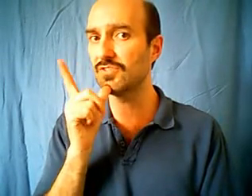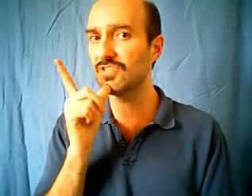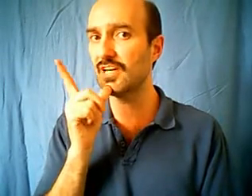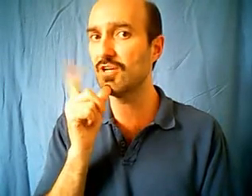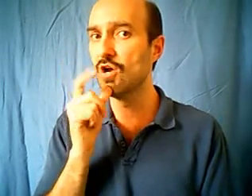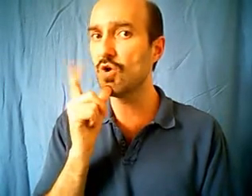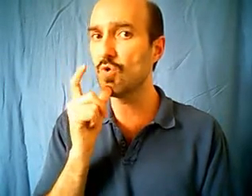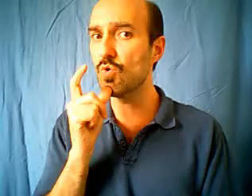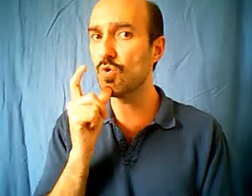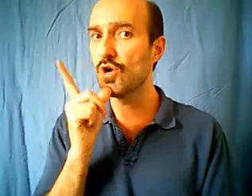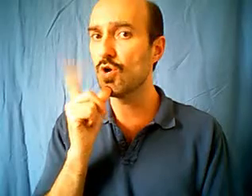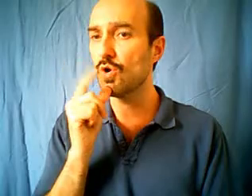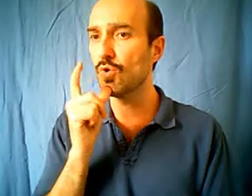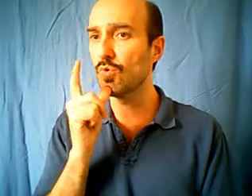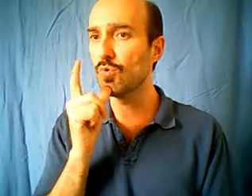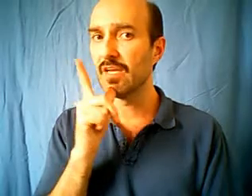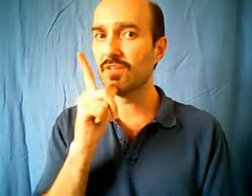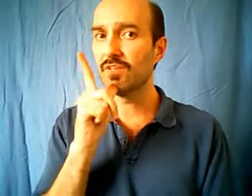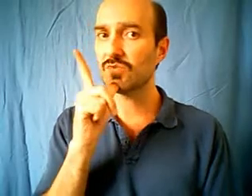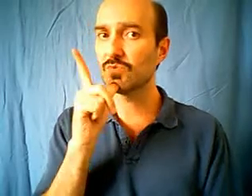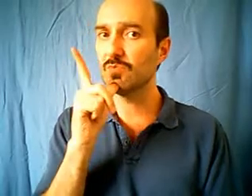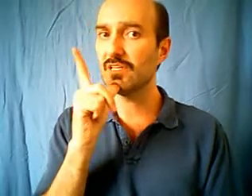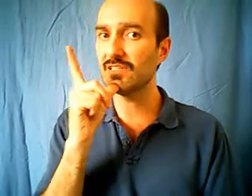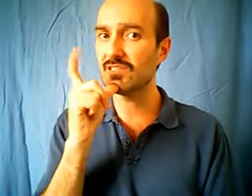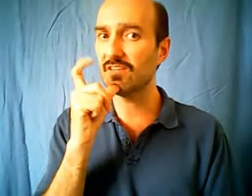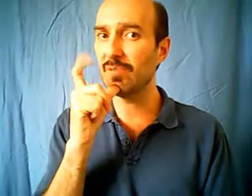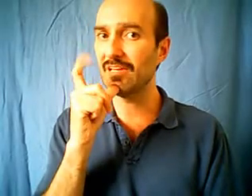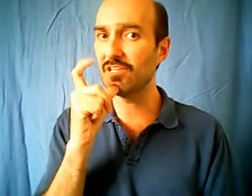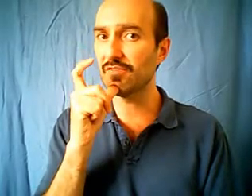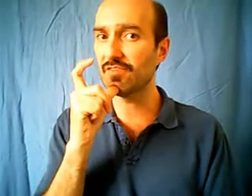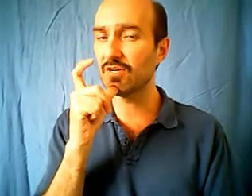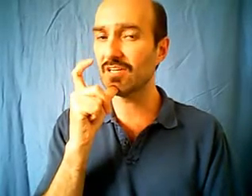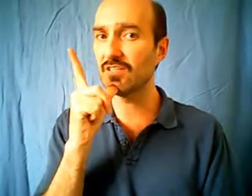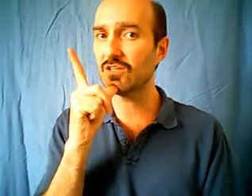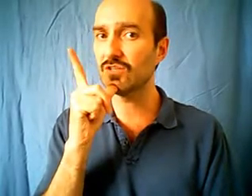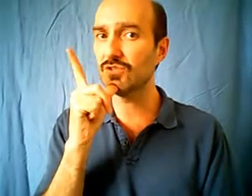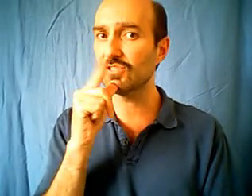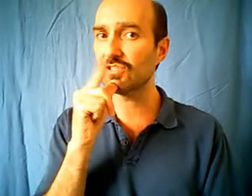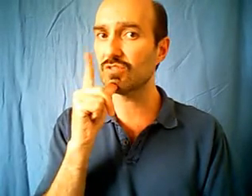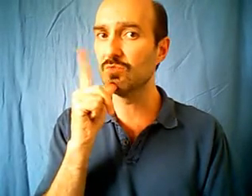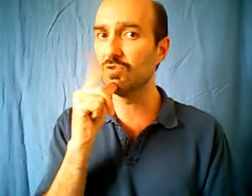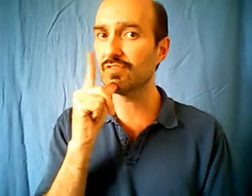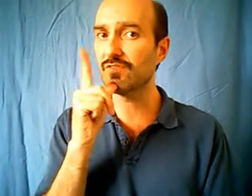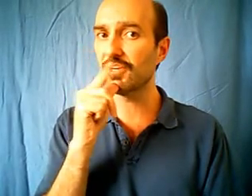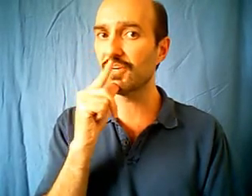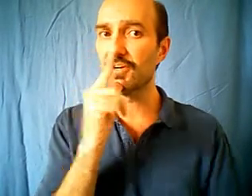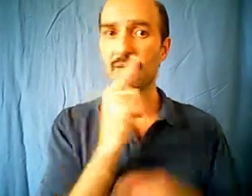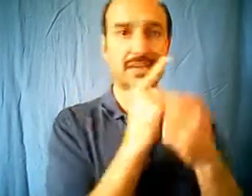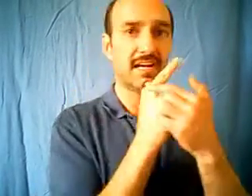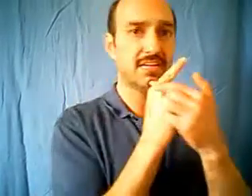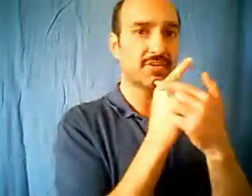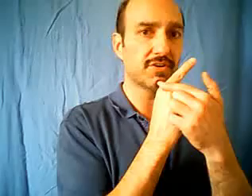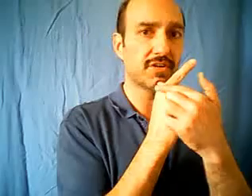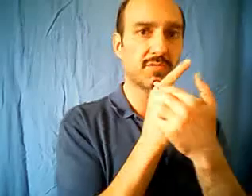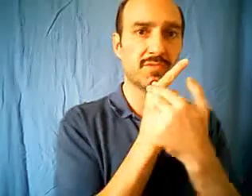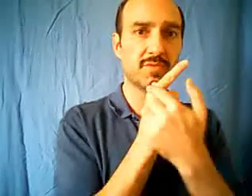say. Who. Who. The next would be, instead of bending your finger at the knuckle, you just move your finger at your, the